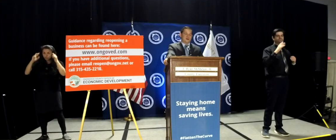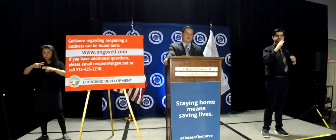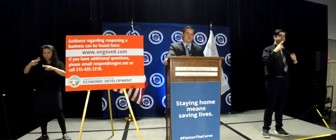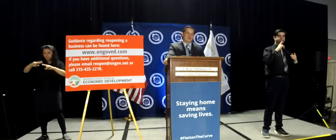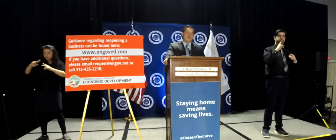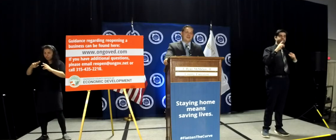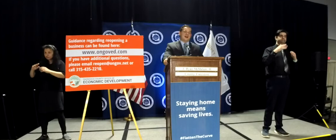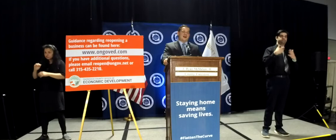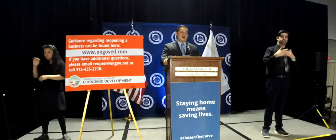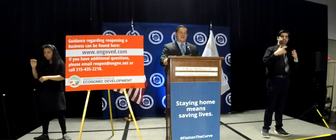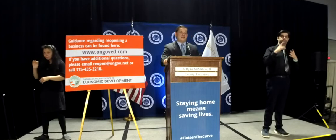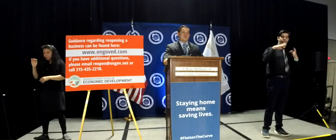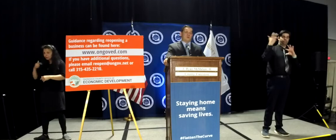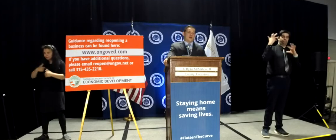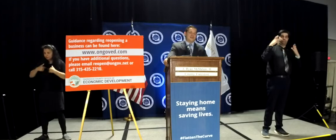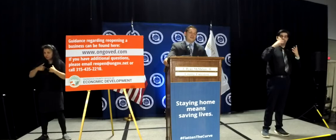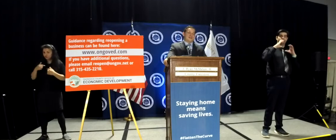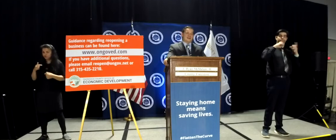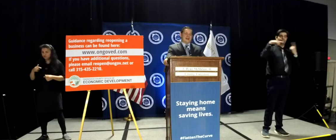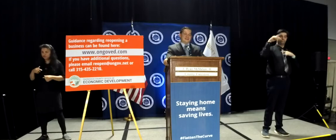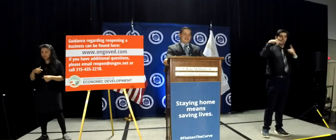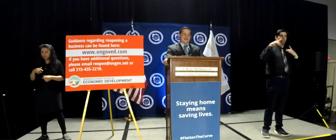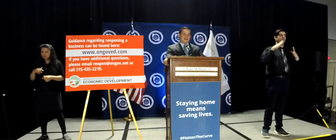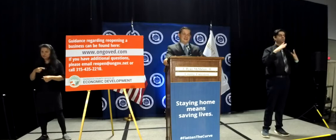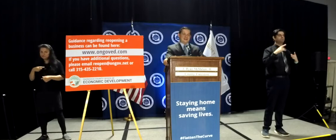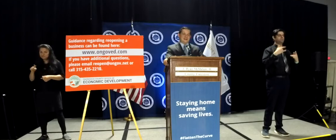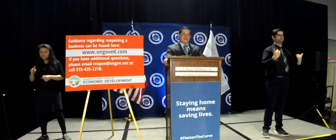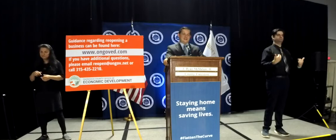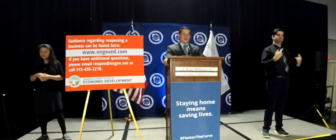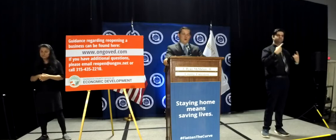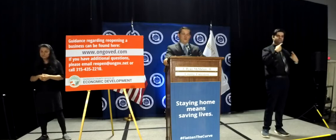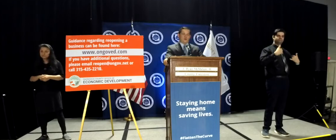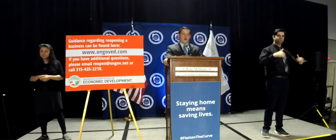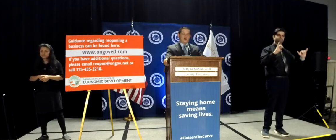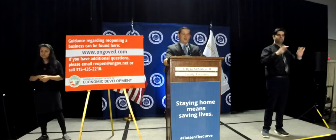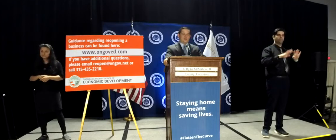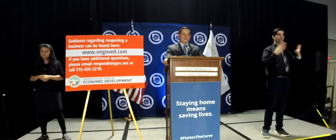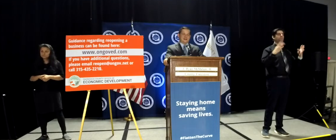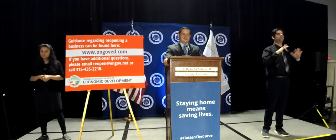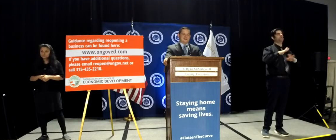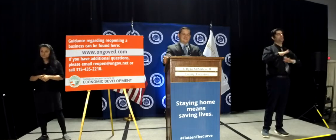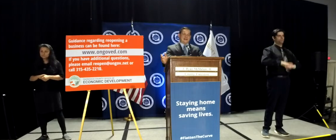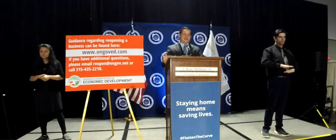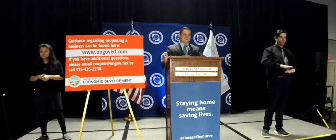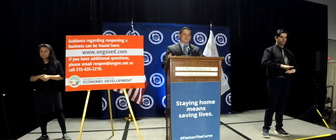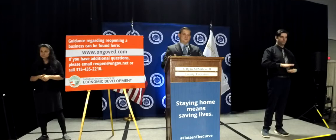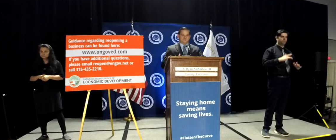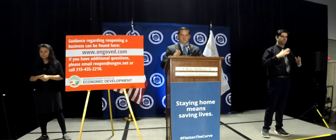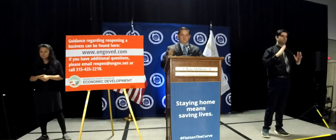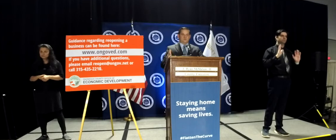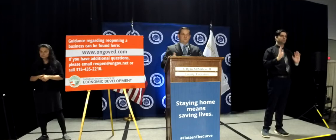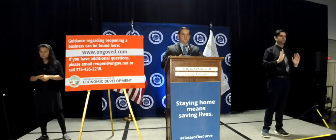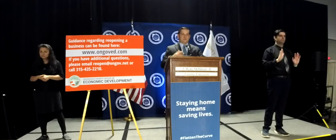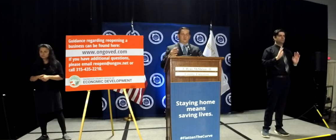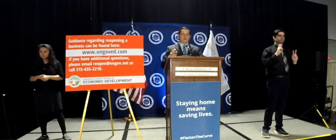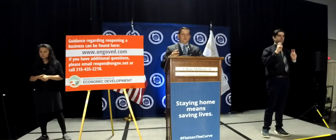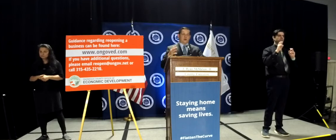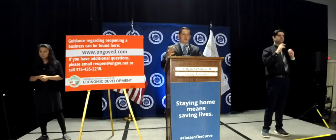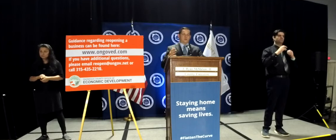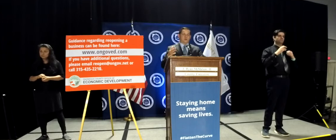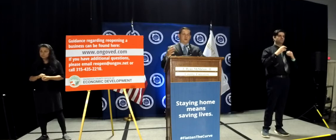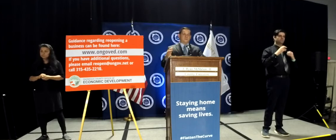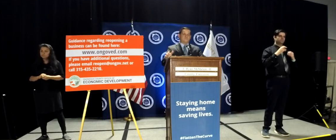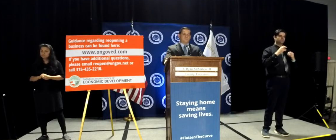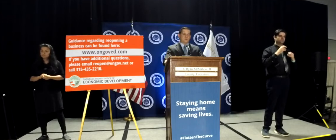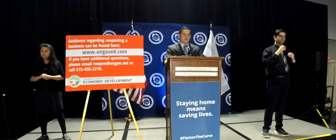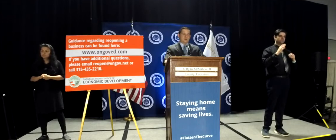weekend off. But I think overall, outside of a